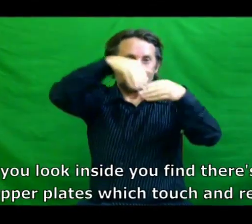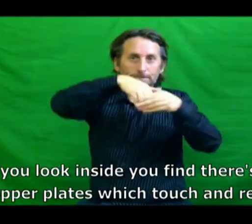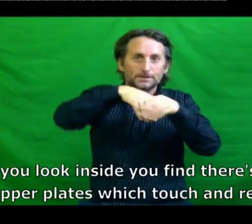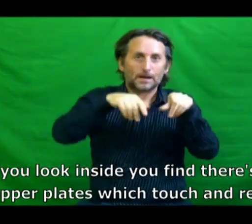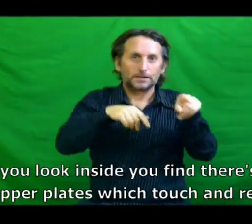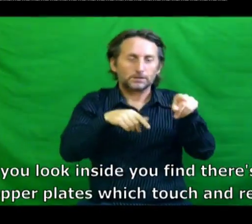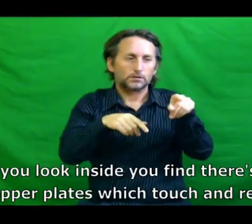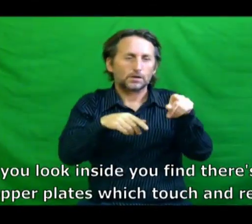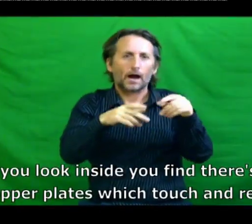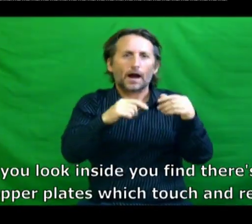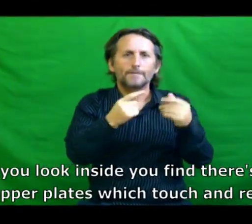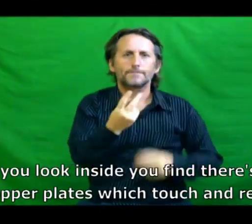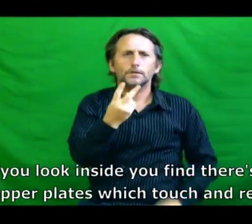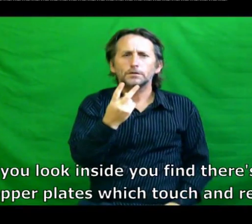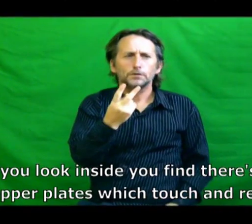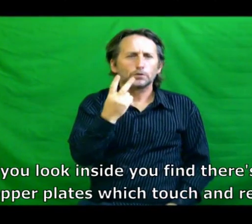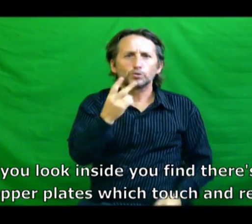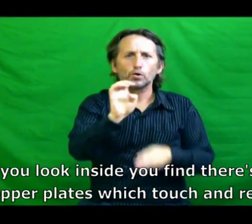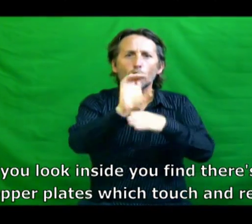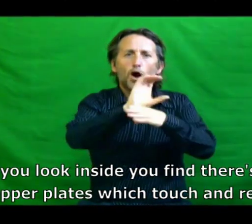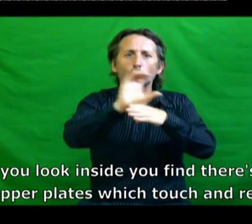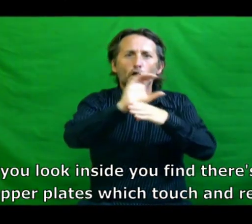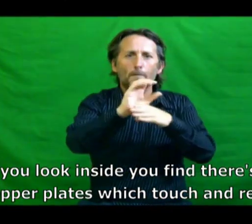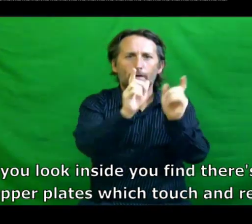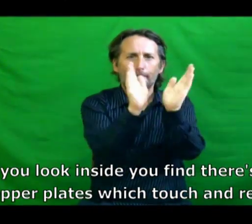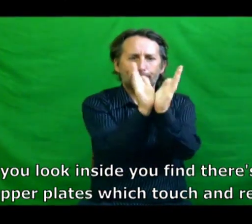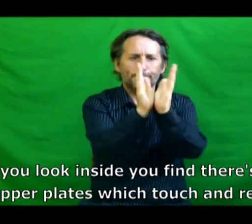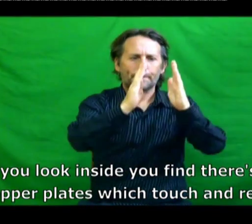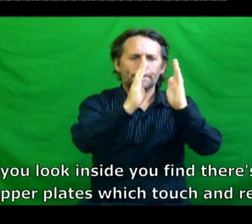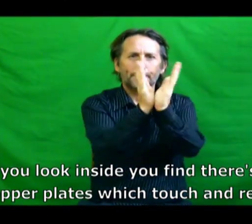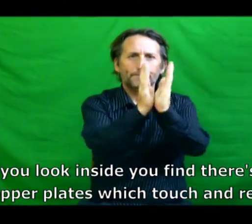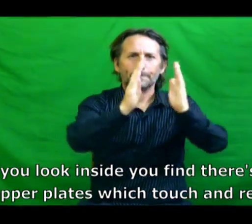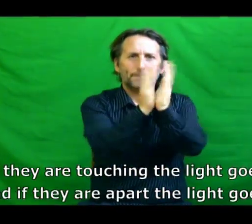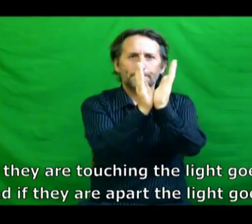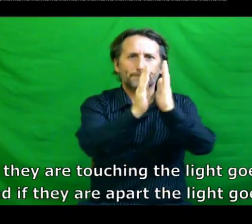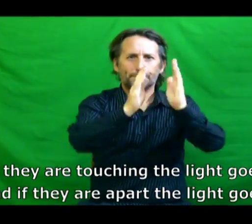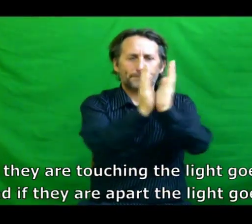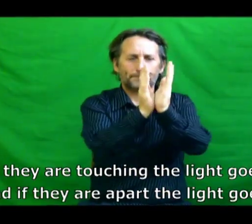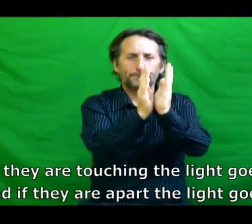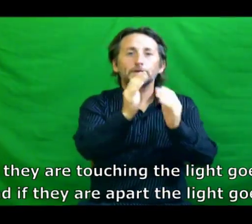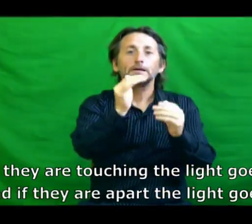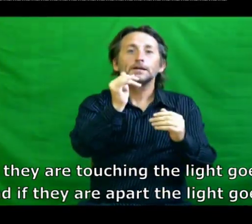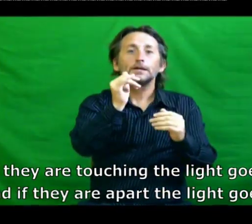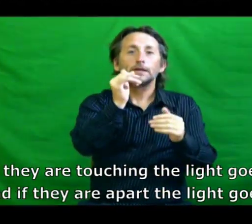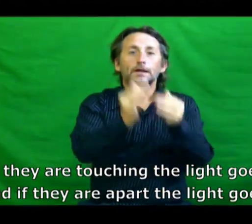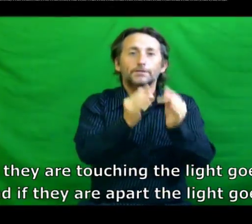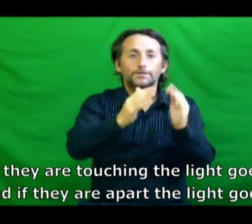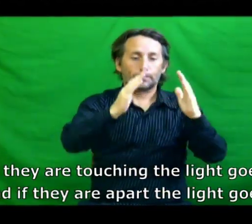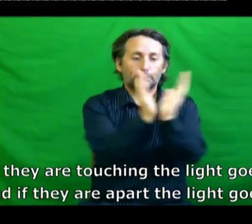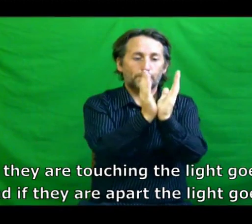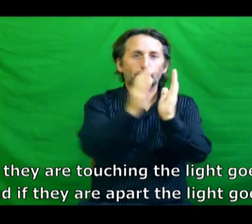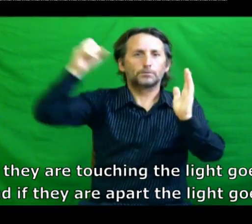copper plates which touch and release. If they are touching, the light goes on. If they are apart, the light goes